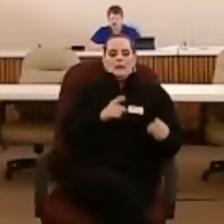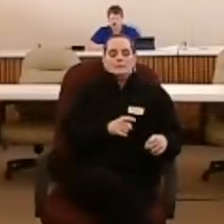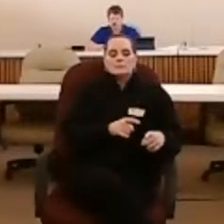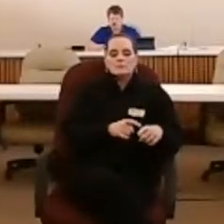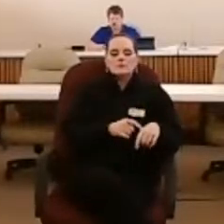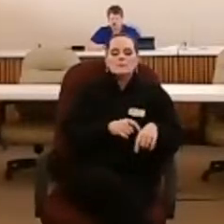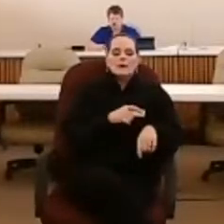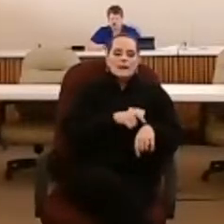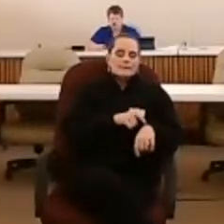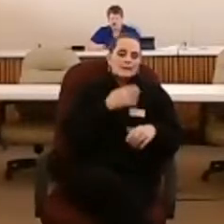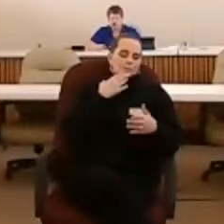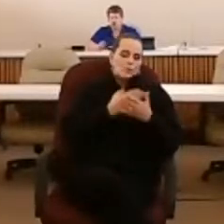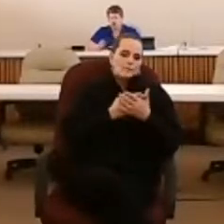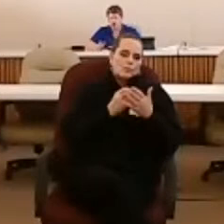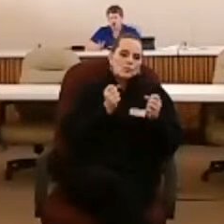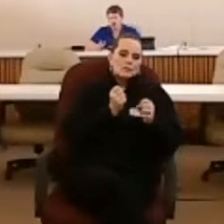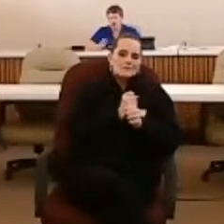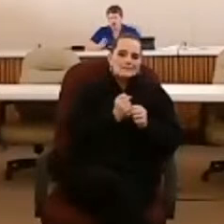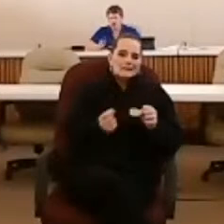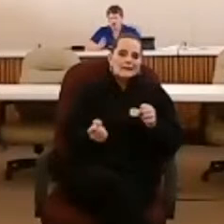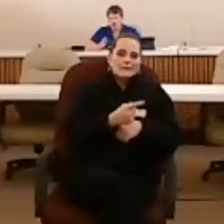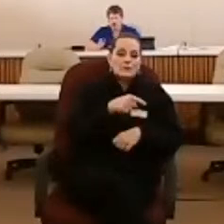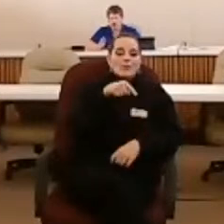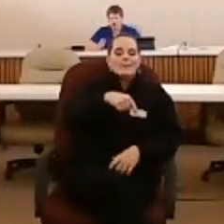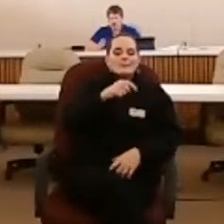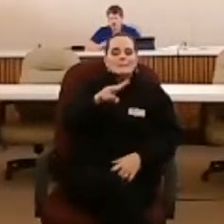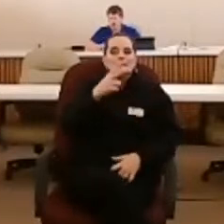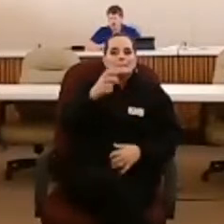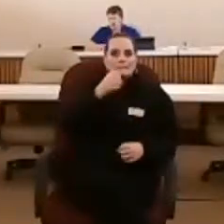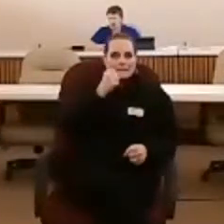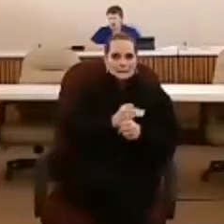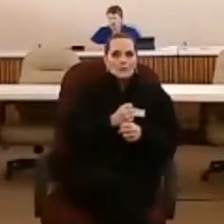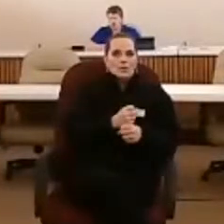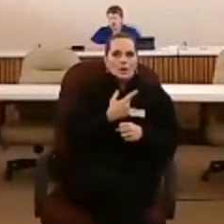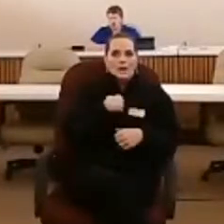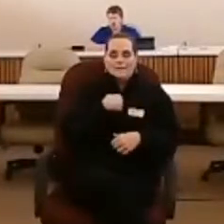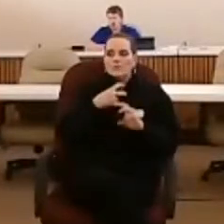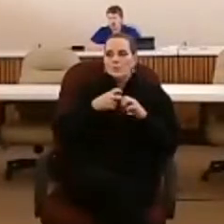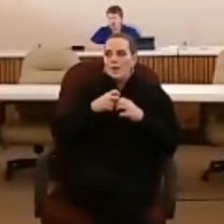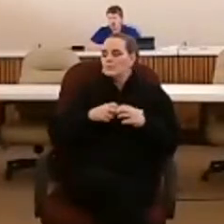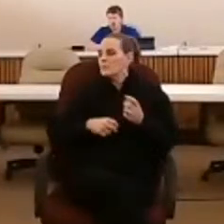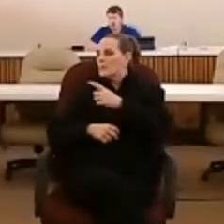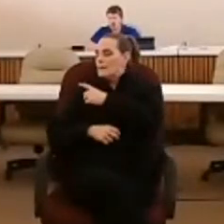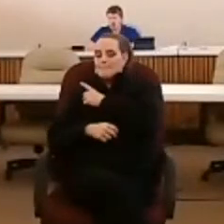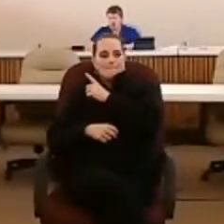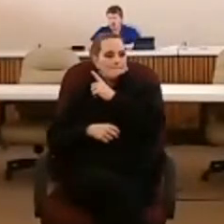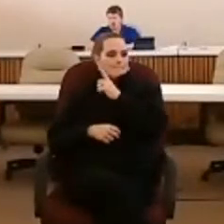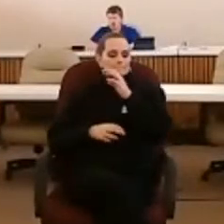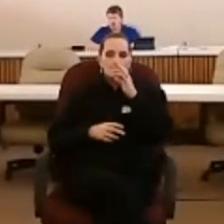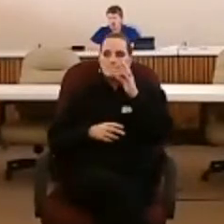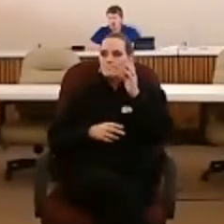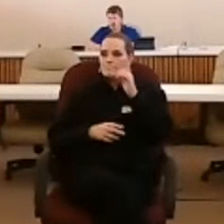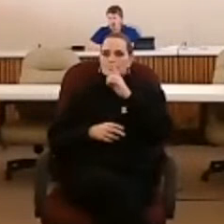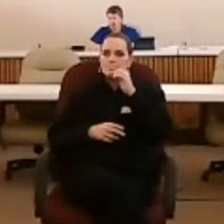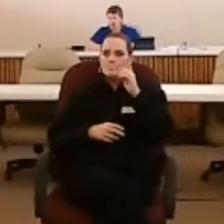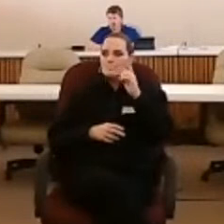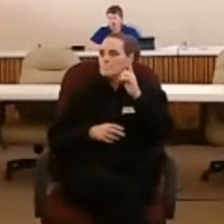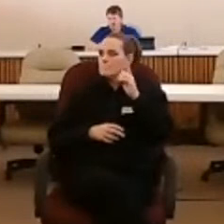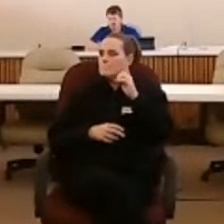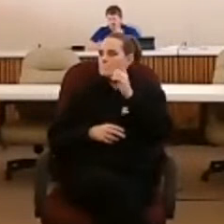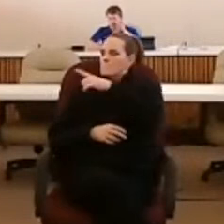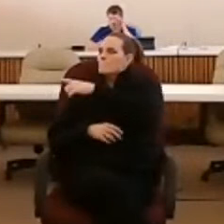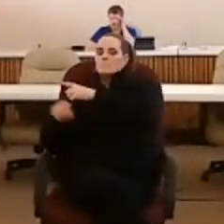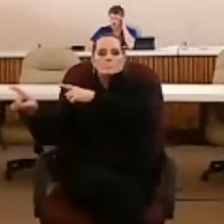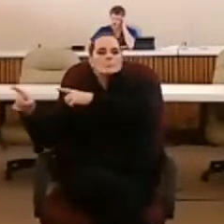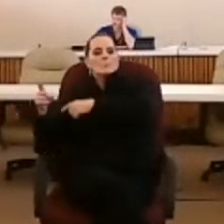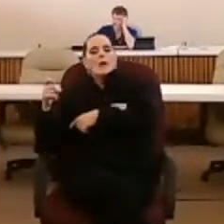next year, because this is the second year in a row we've had some issues. I will add that the grass got a little